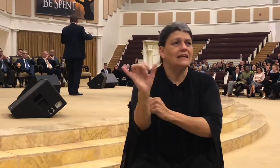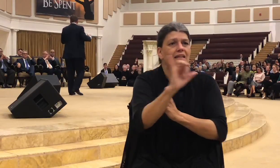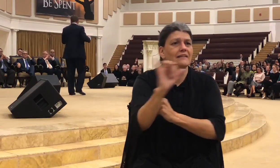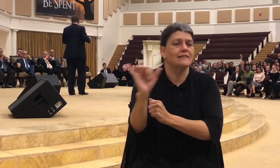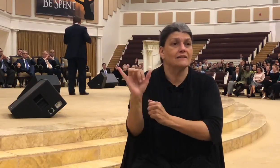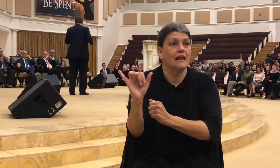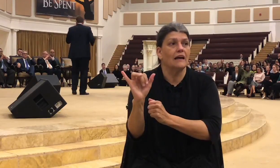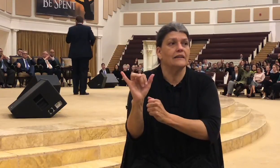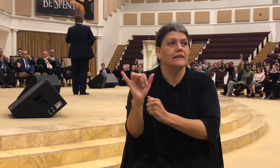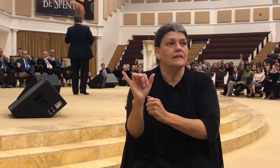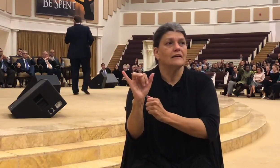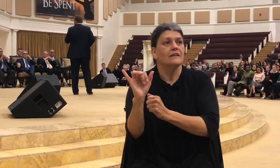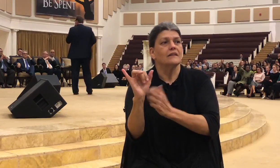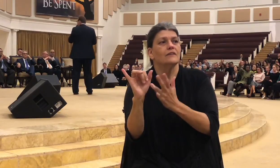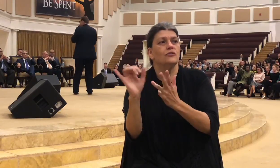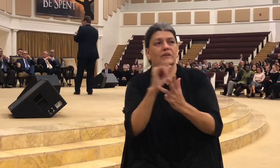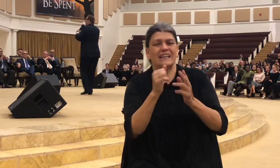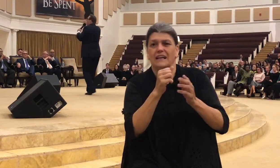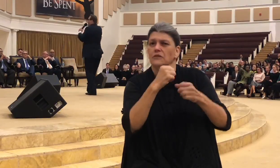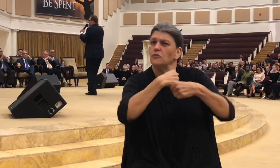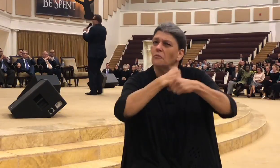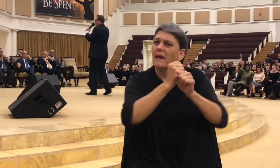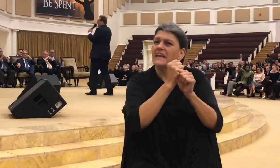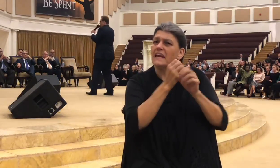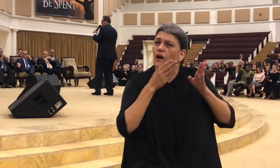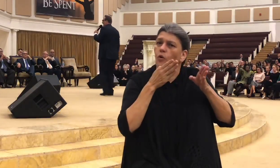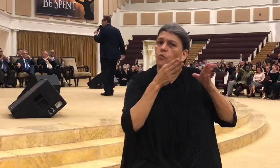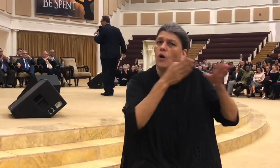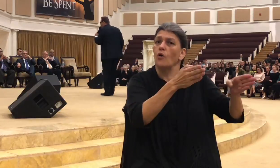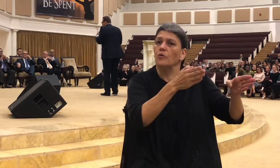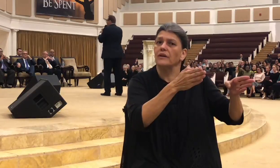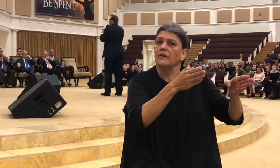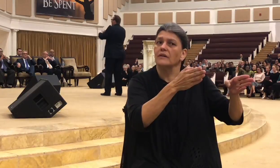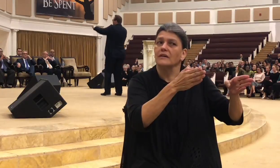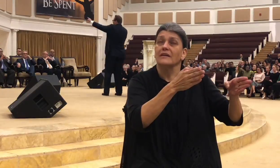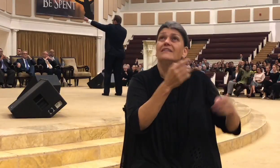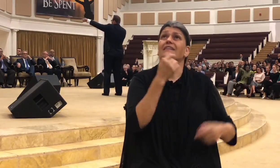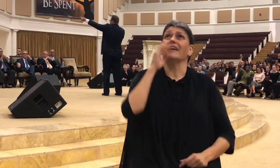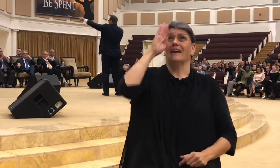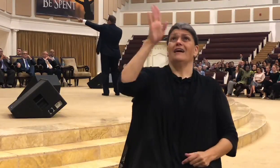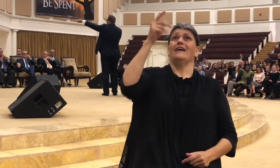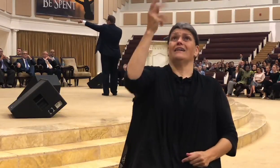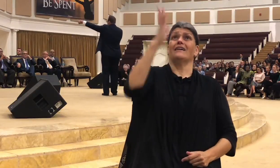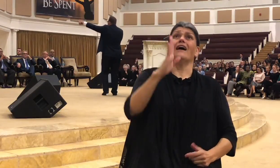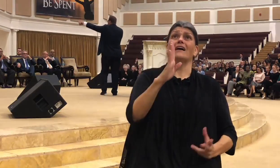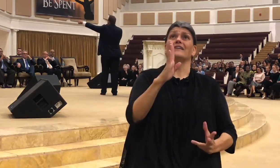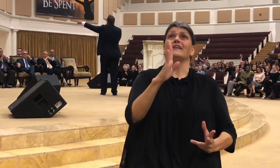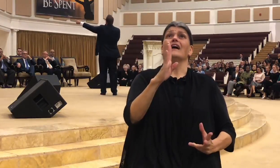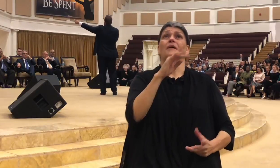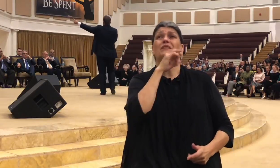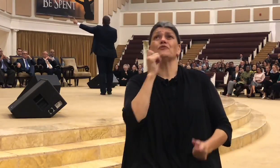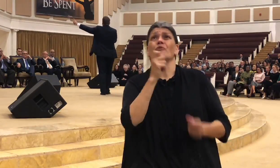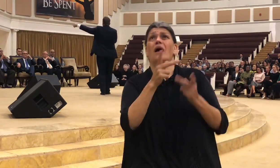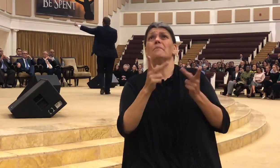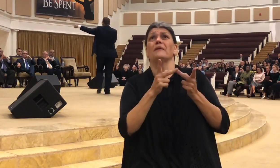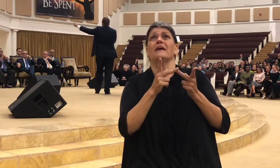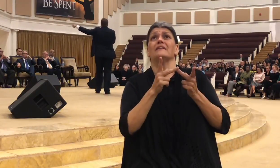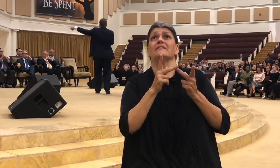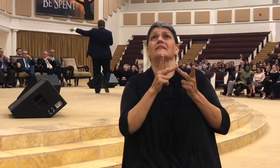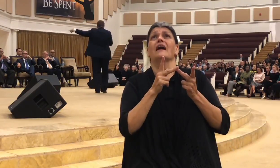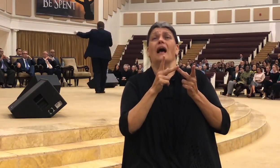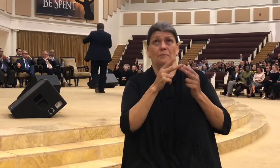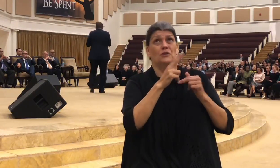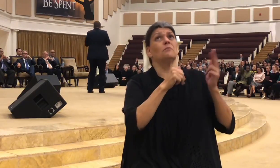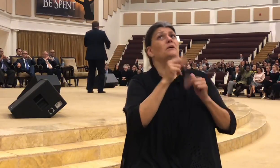get a road throughout and say, God, I'm over here in this dry place. I know you're in that place of rest, but we're going to build